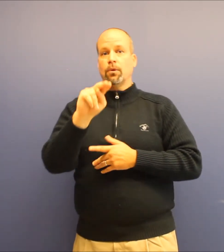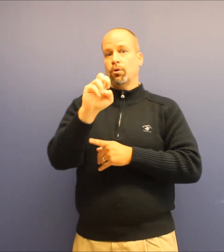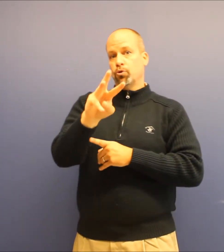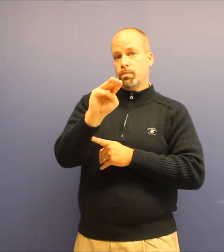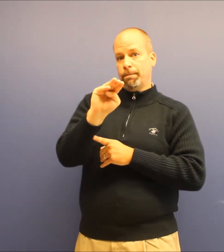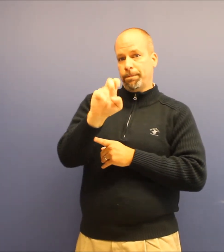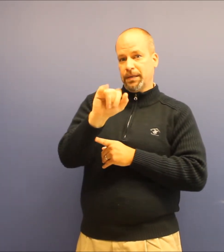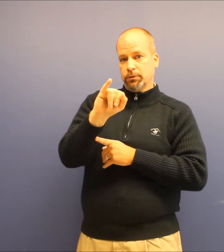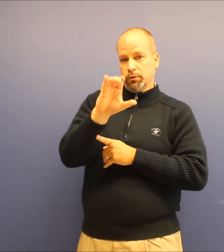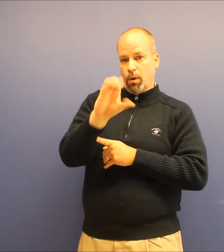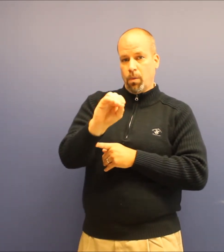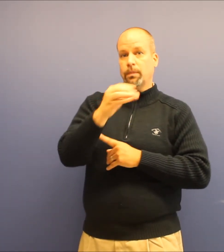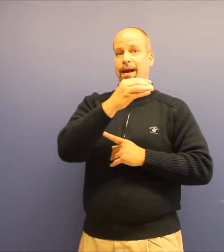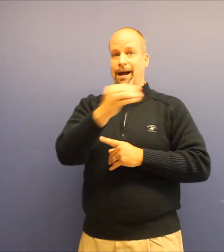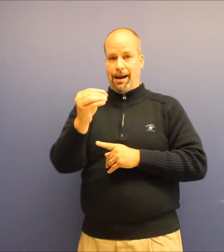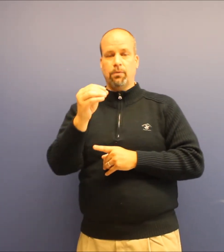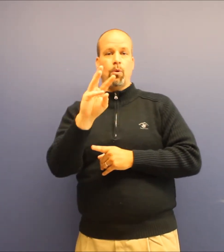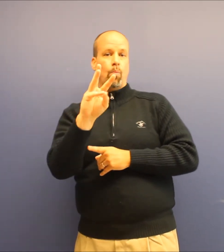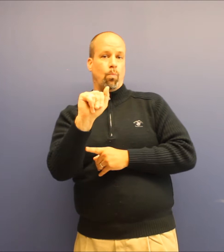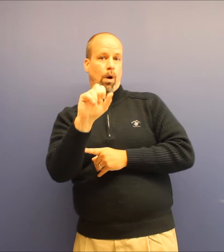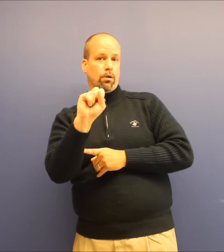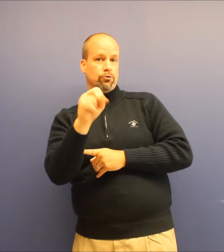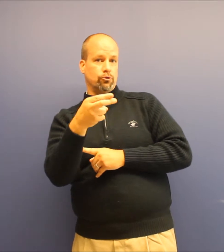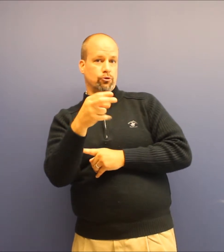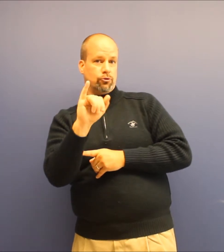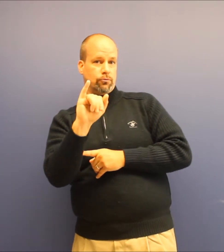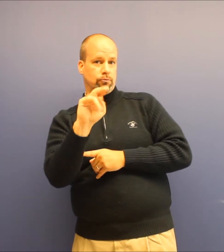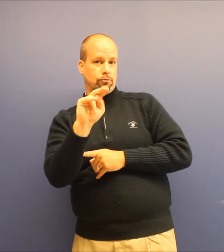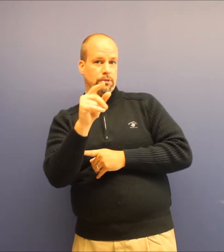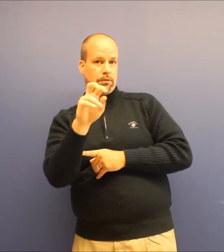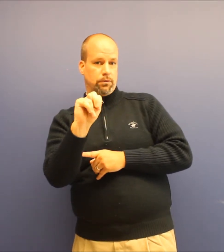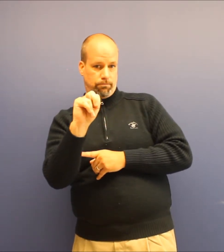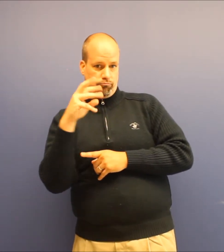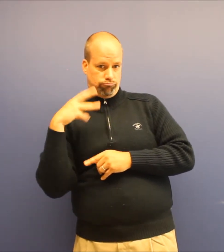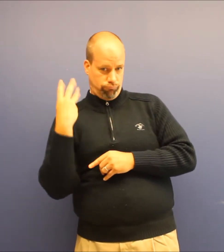New Mexico, and Washington.